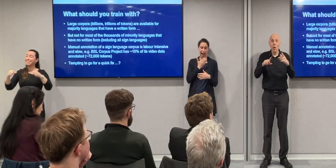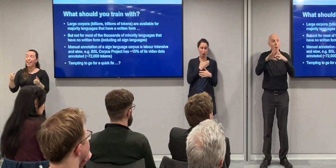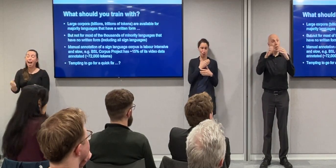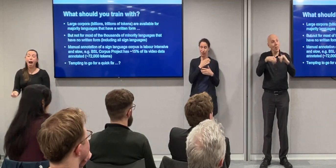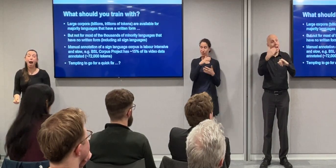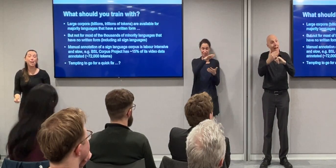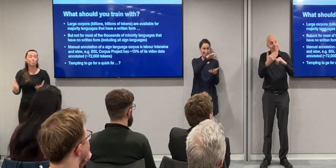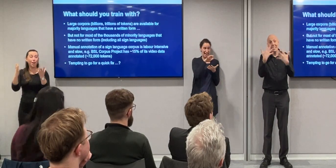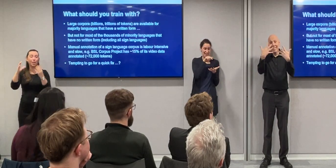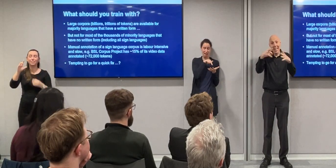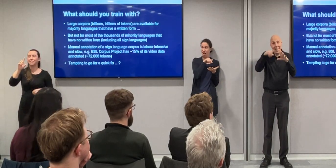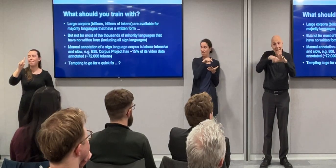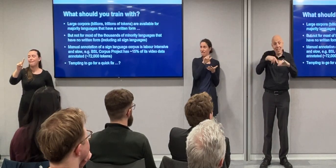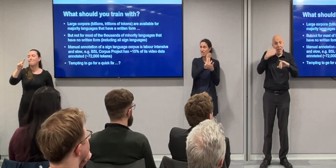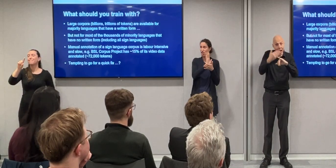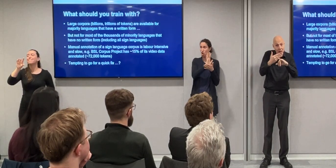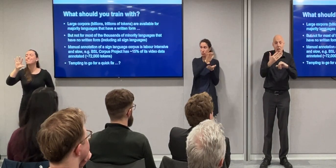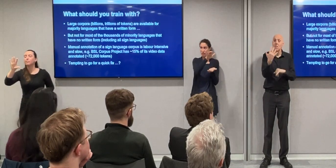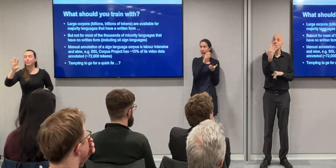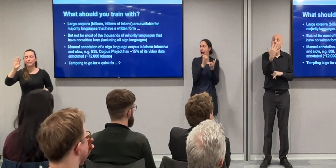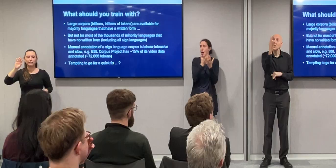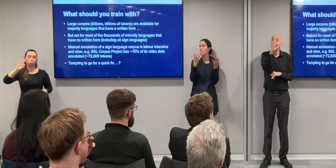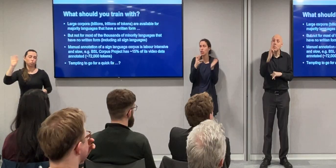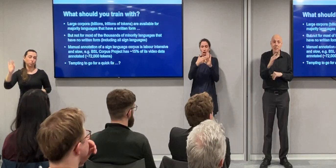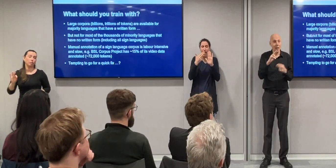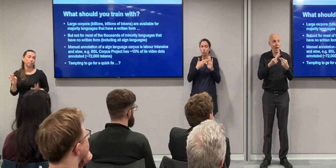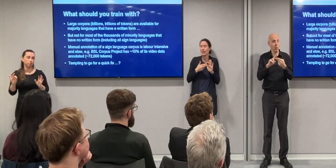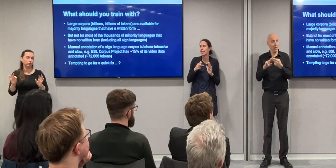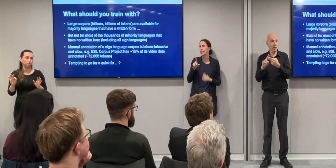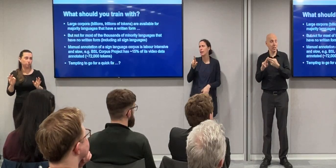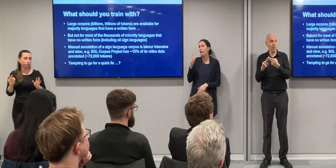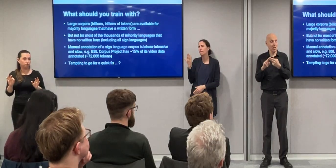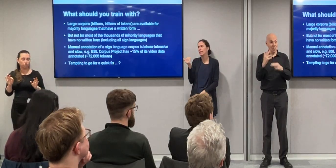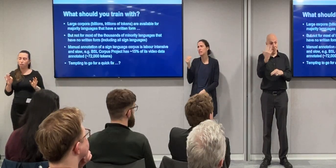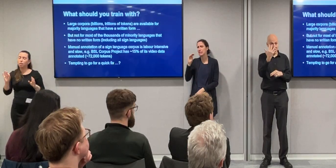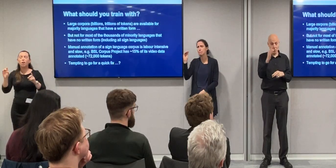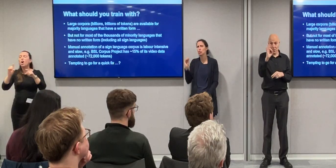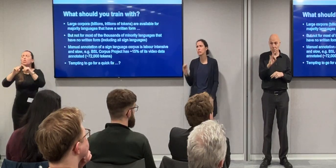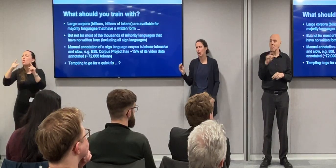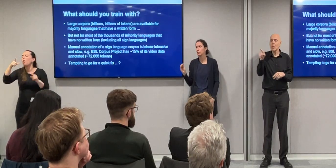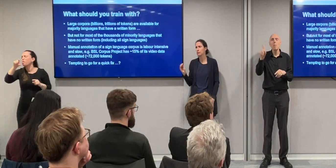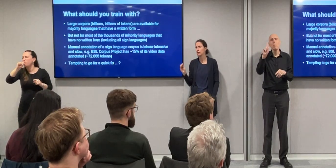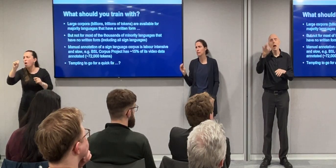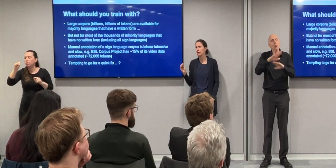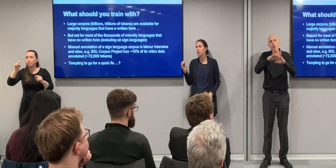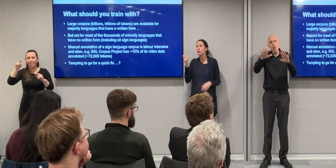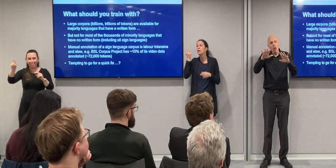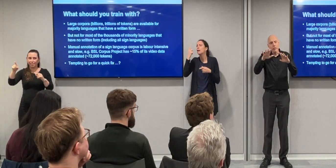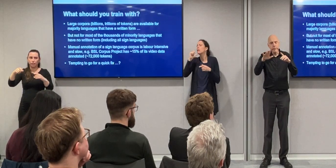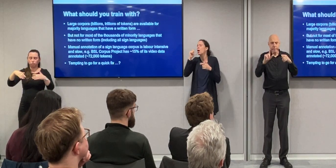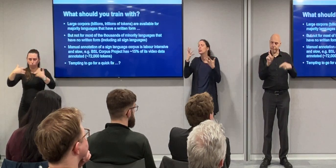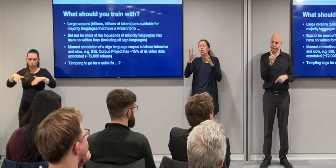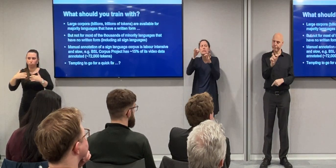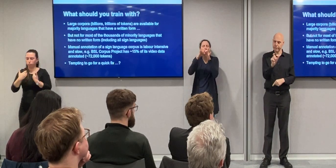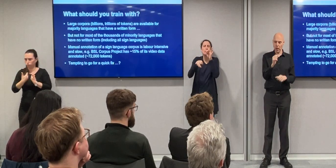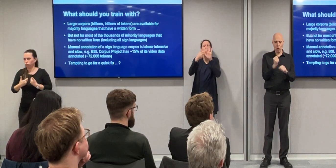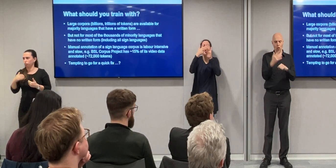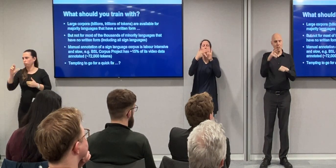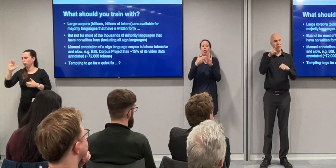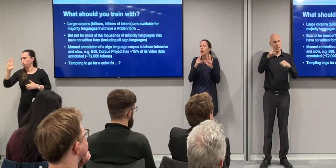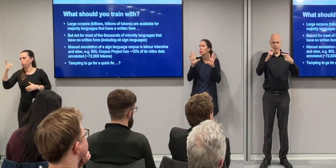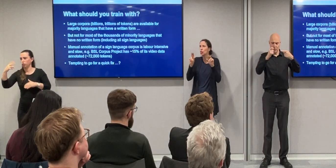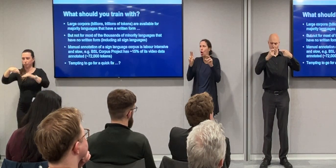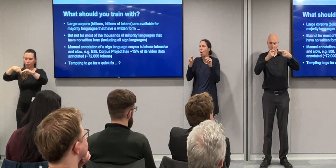data annotated. I should say as well, though, this is not just like a simple gloss annotation. This is reasonably rich annotations